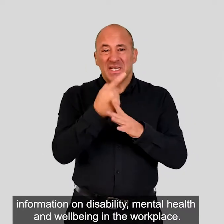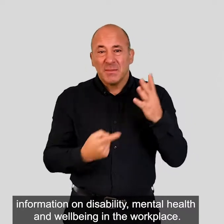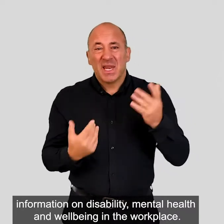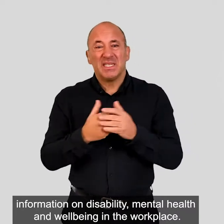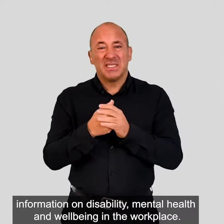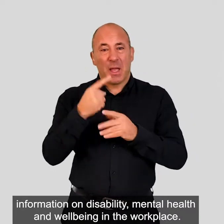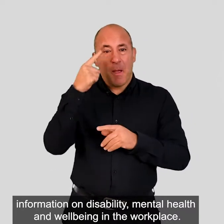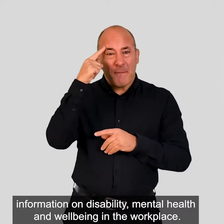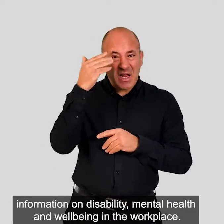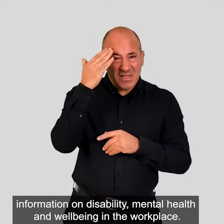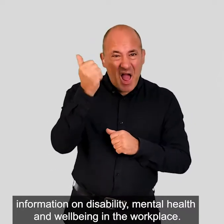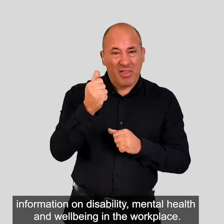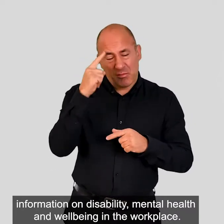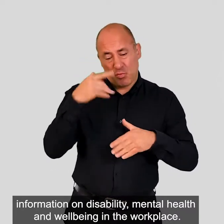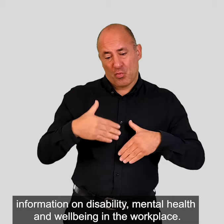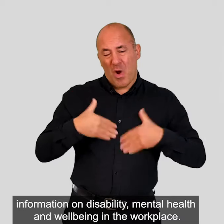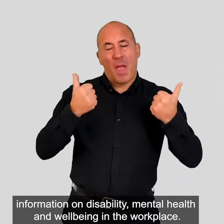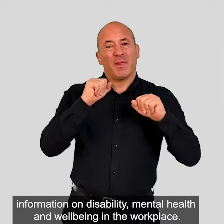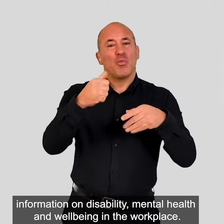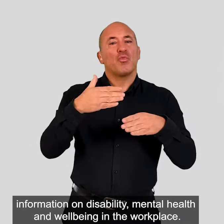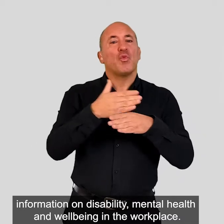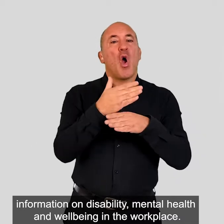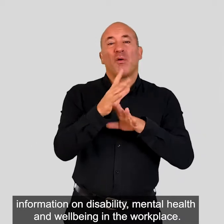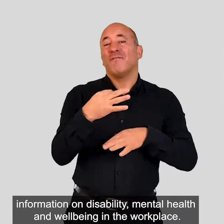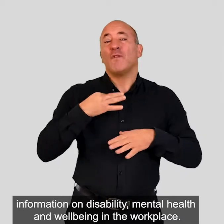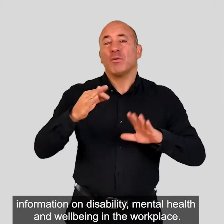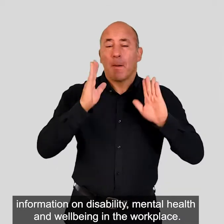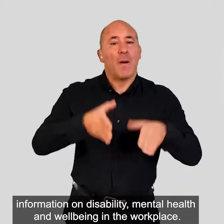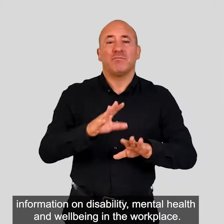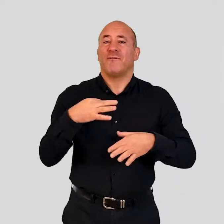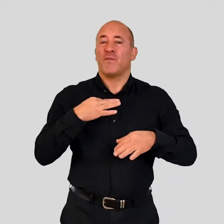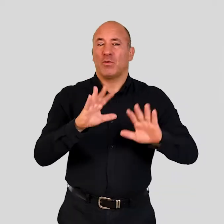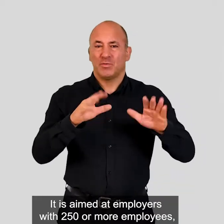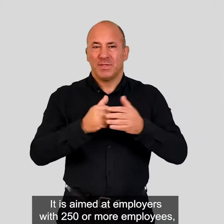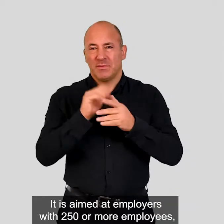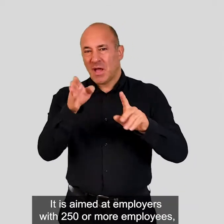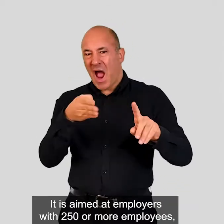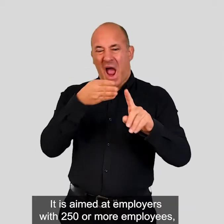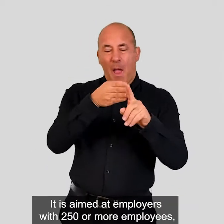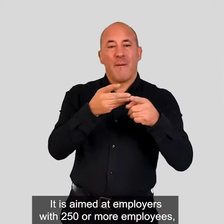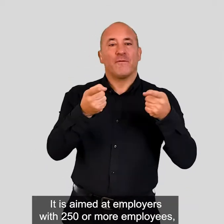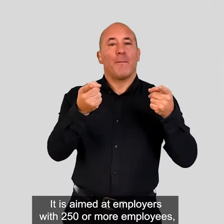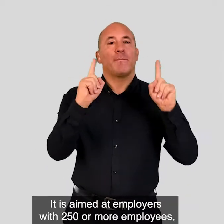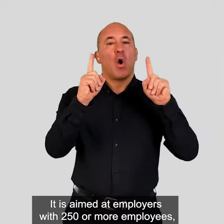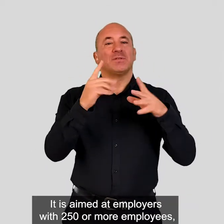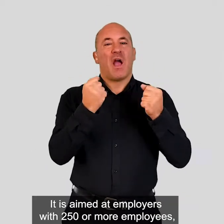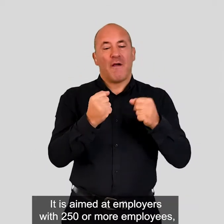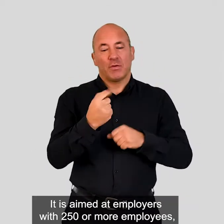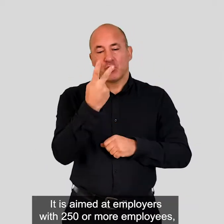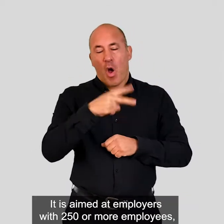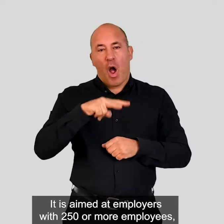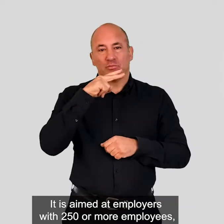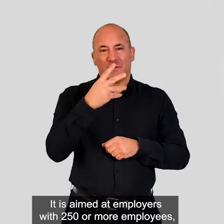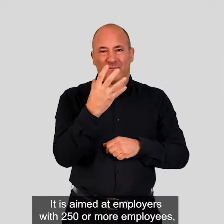disability, mental health and well-being in the workplace. It is aimed at employers with 250 or